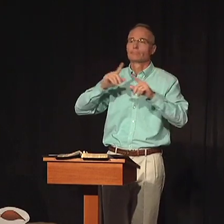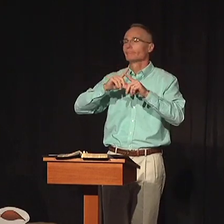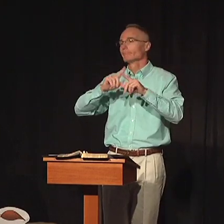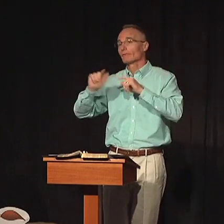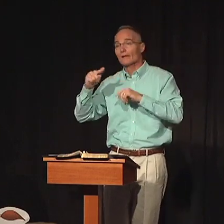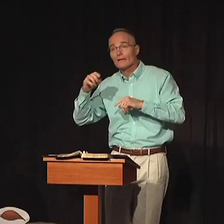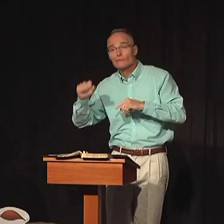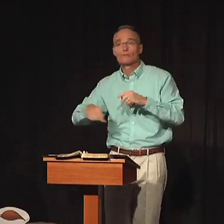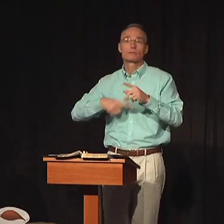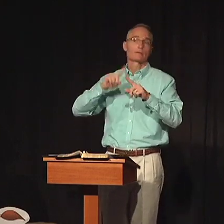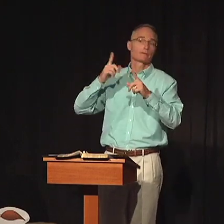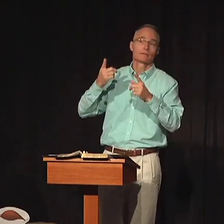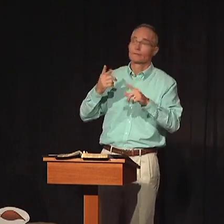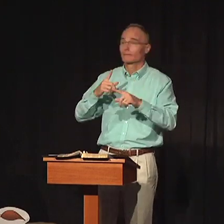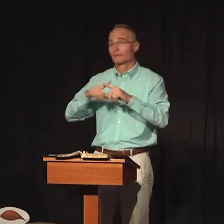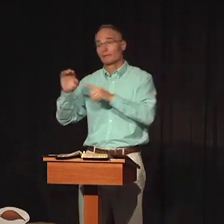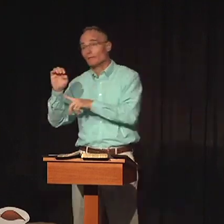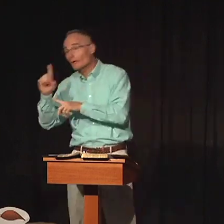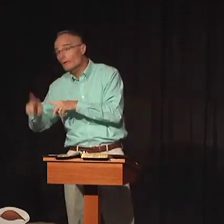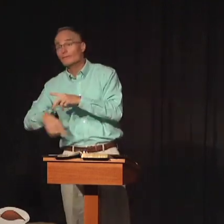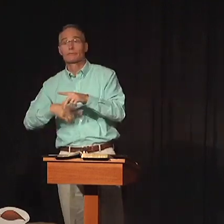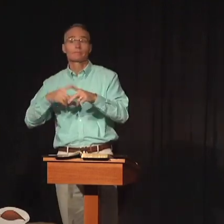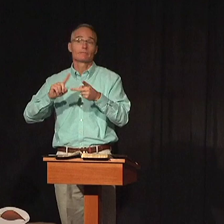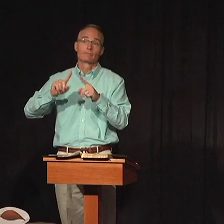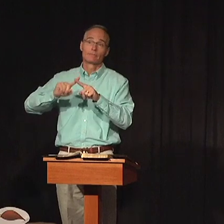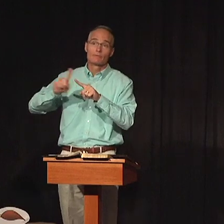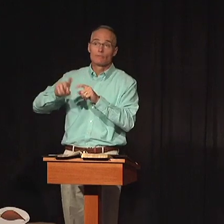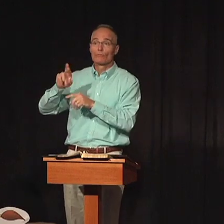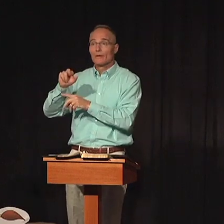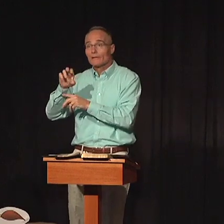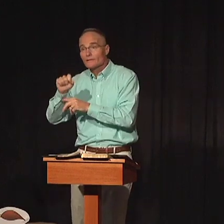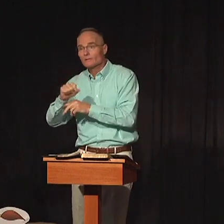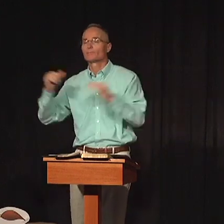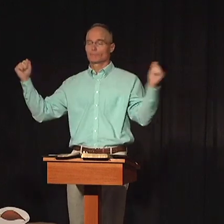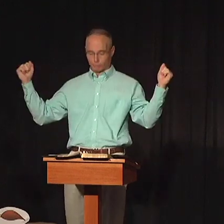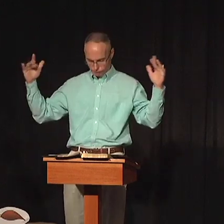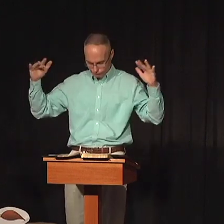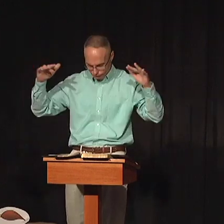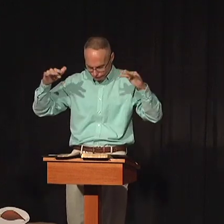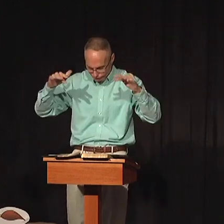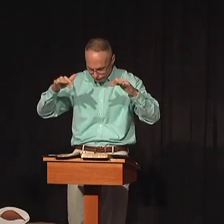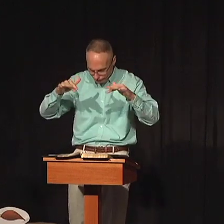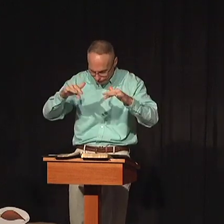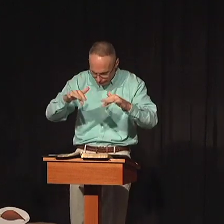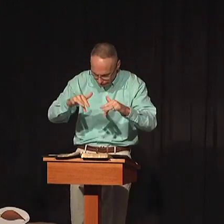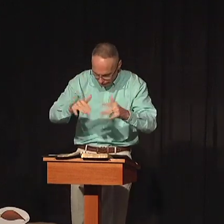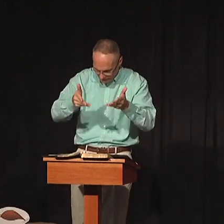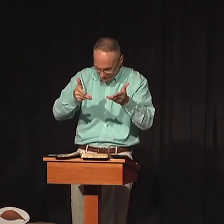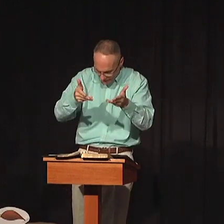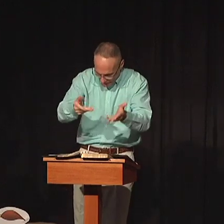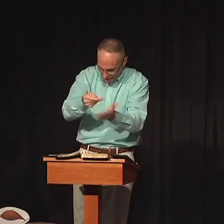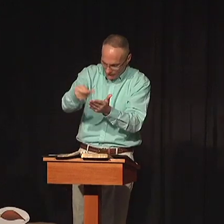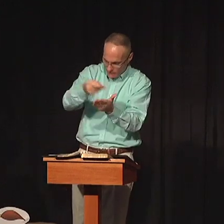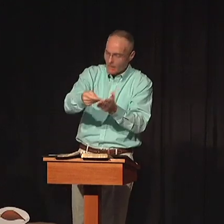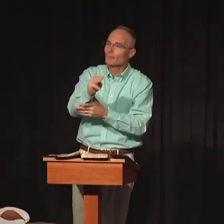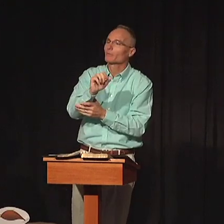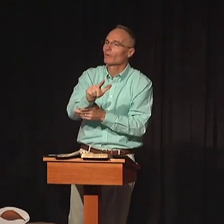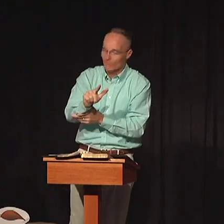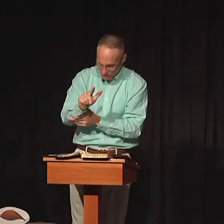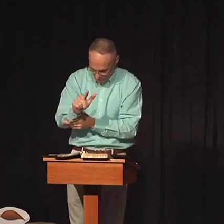community, different ages, different educational levels, different races, they all come there to the shopping